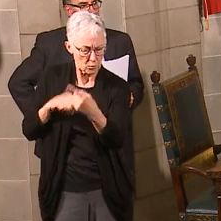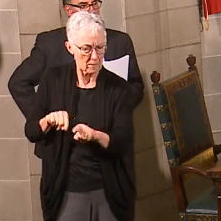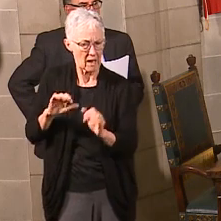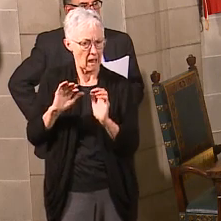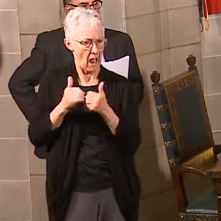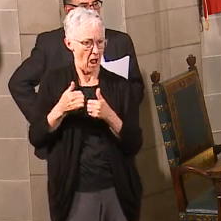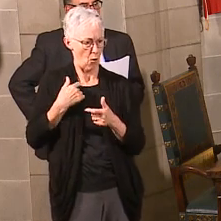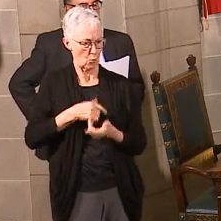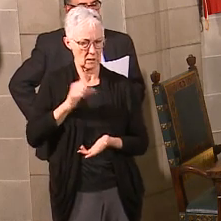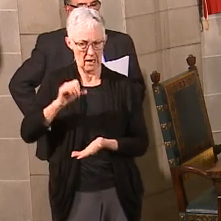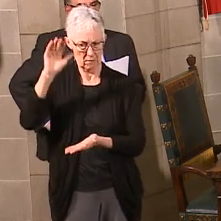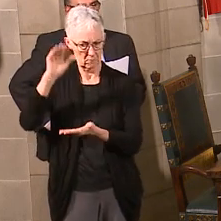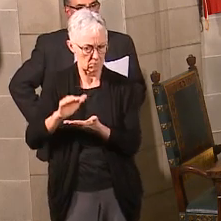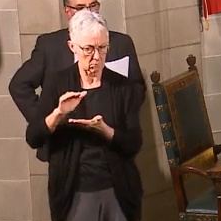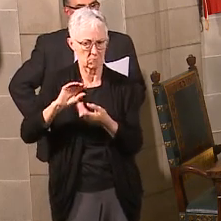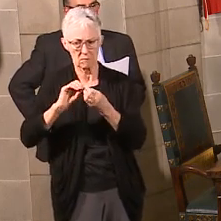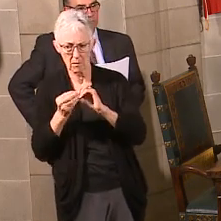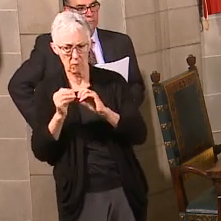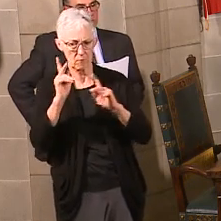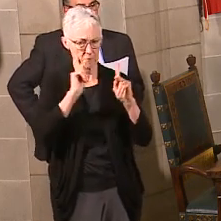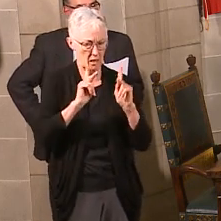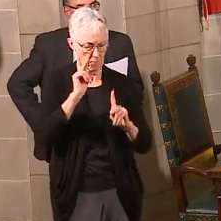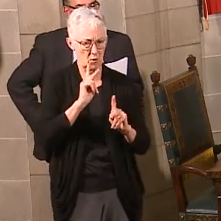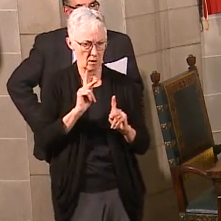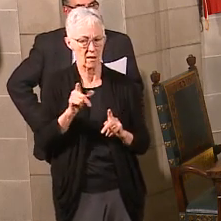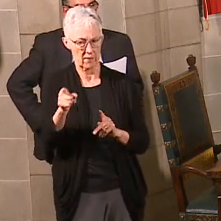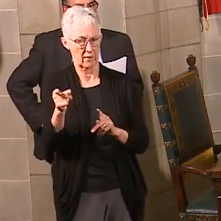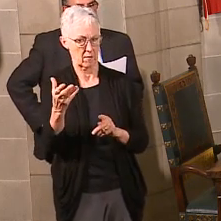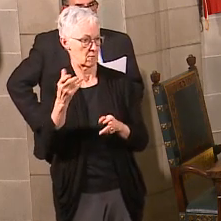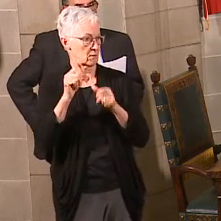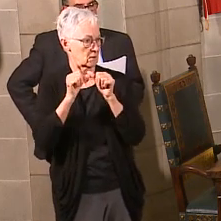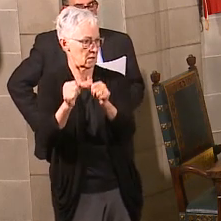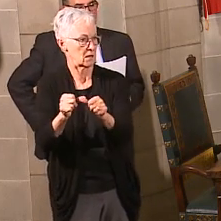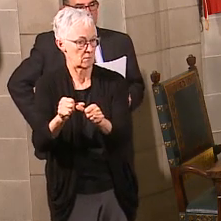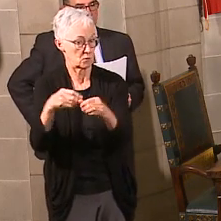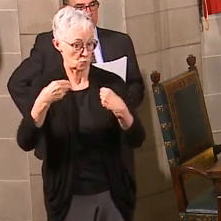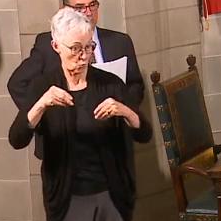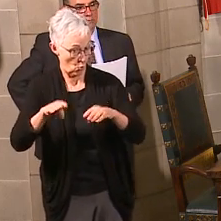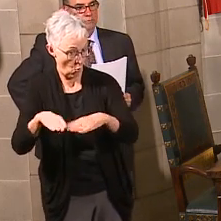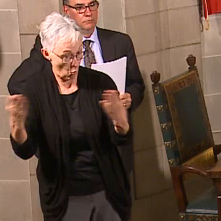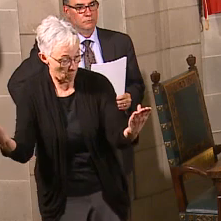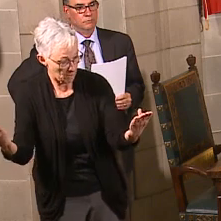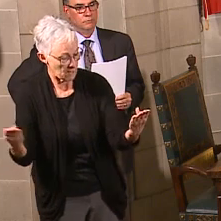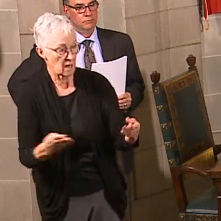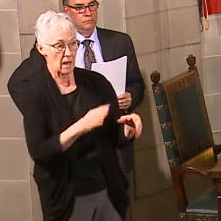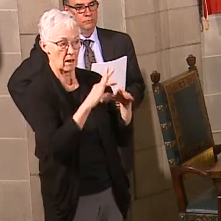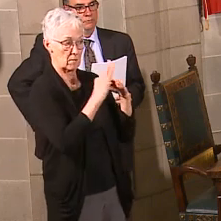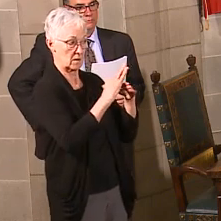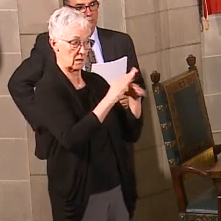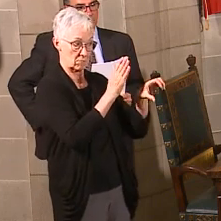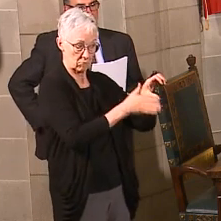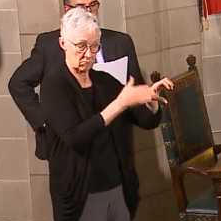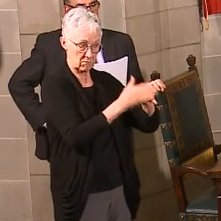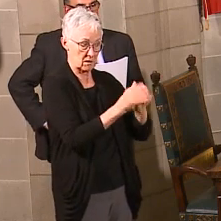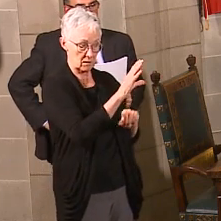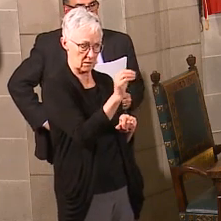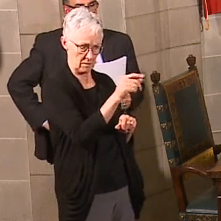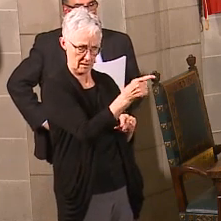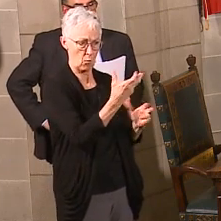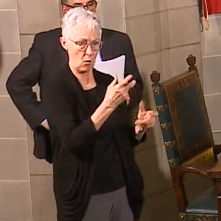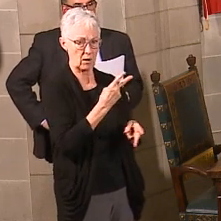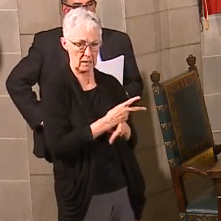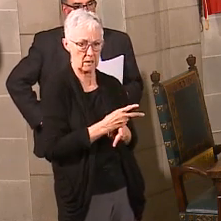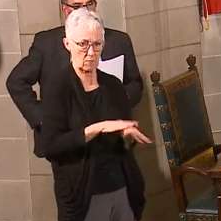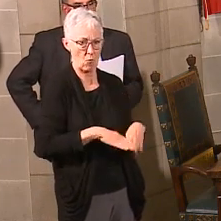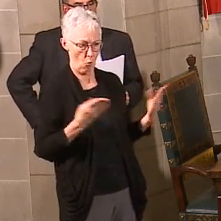have an interest in that too. They want to keep their plants open. We want to keep their plants open. That's how we supply the food chain here in our country. So